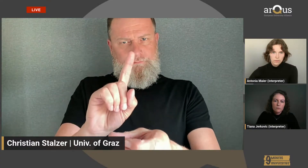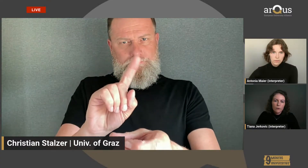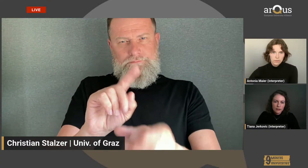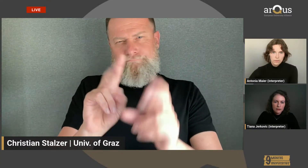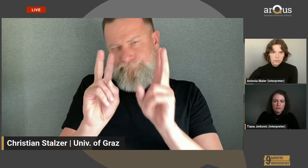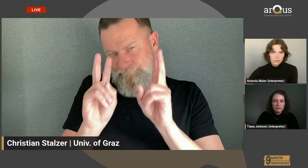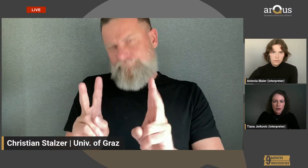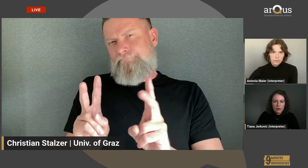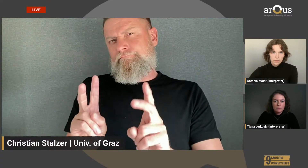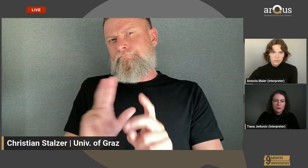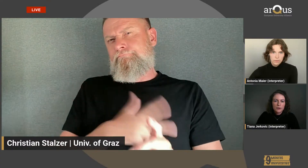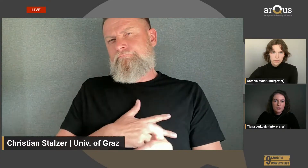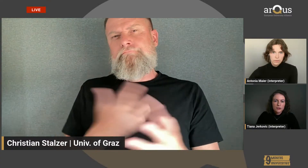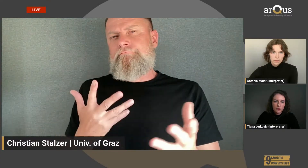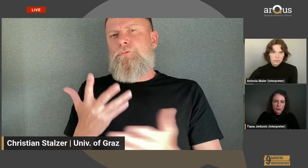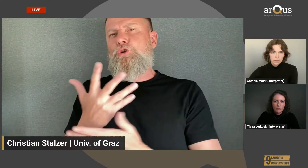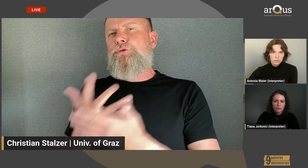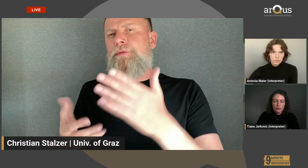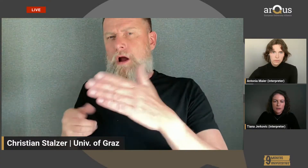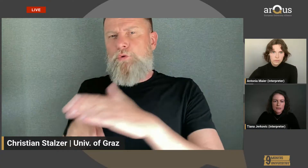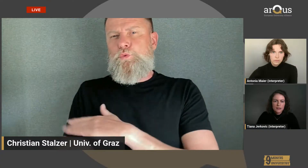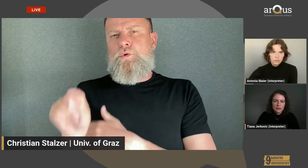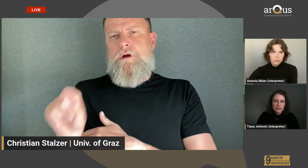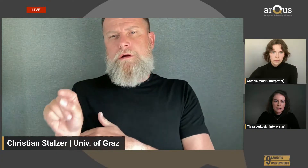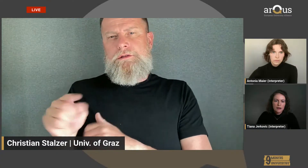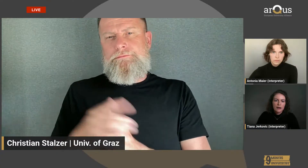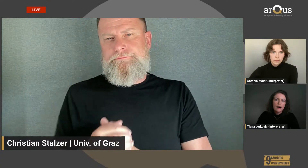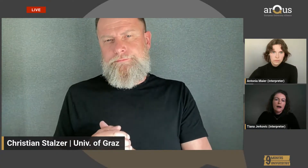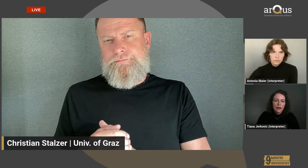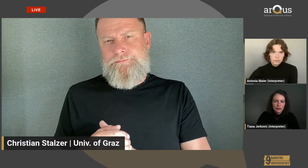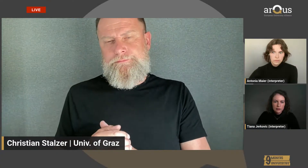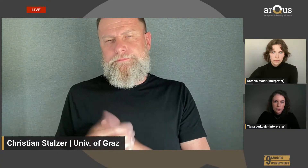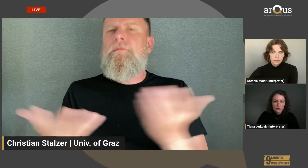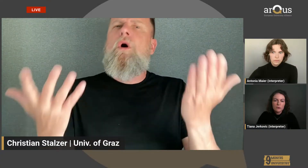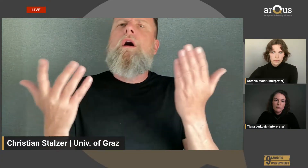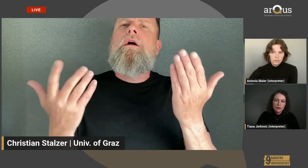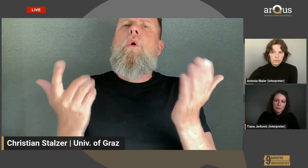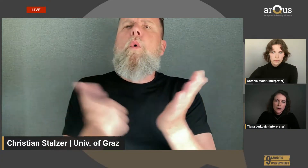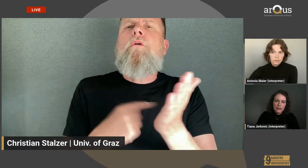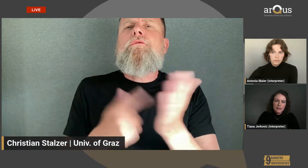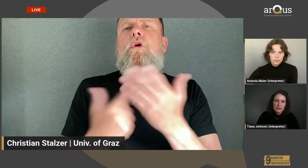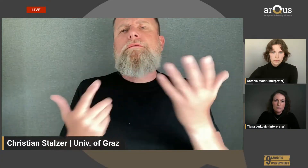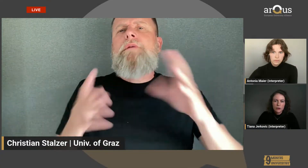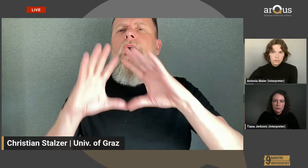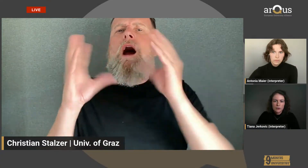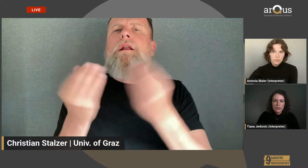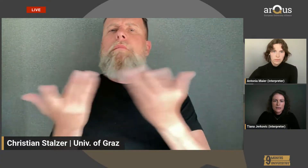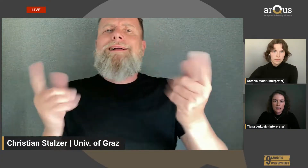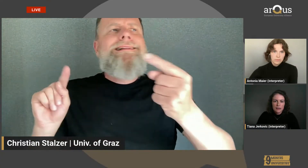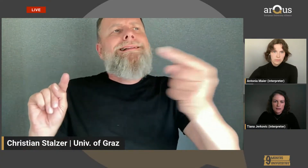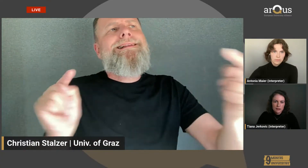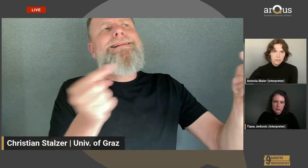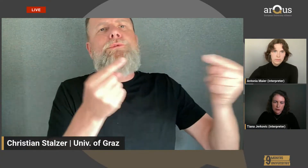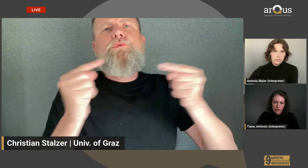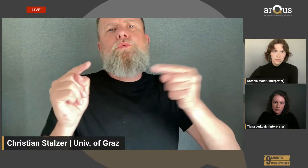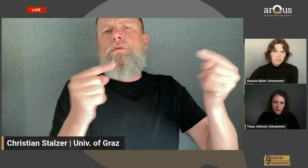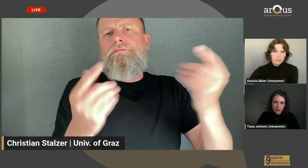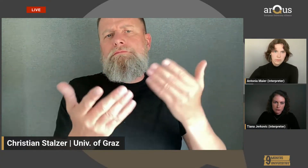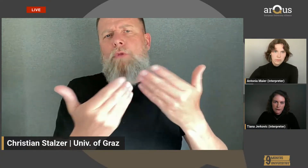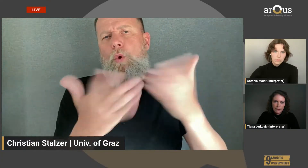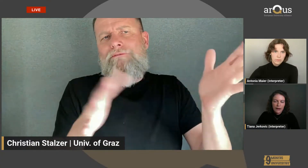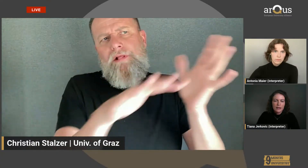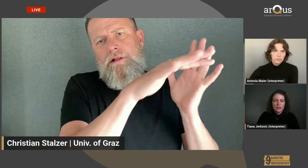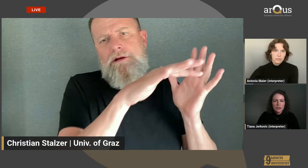So one very important term, of course, is inclusion, but what I see as more important is access to